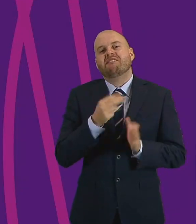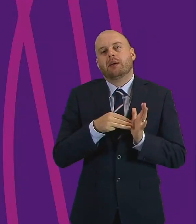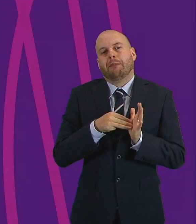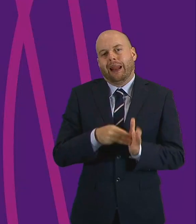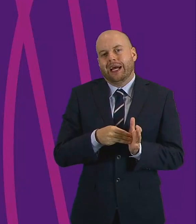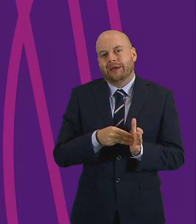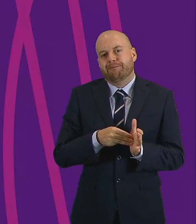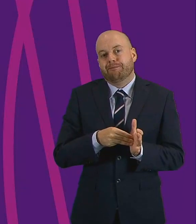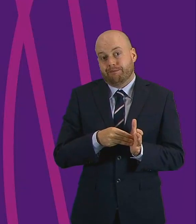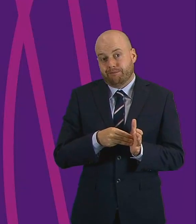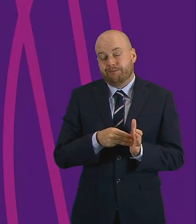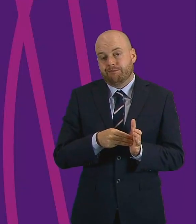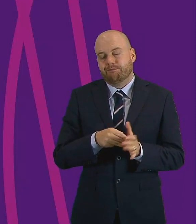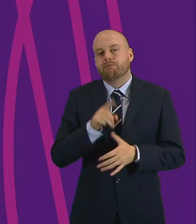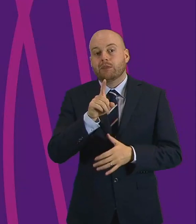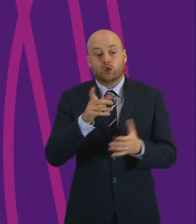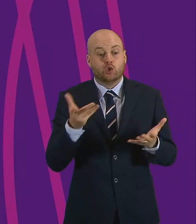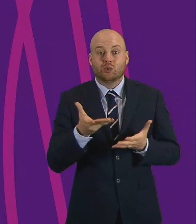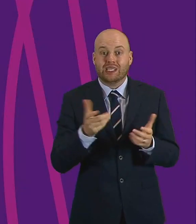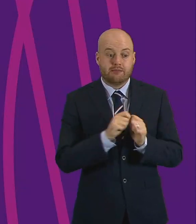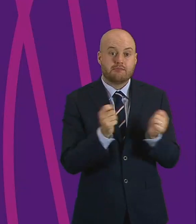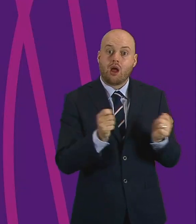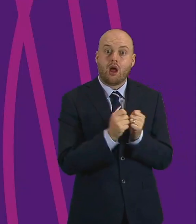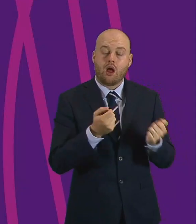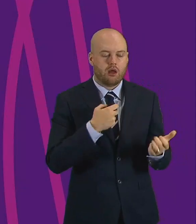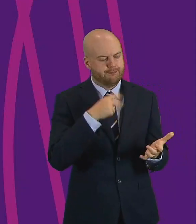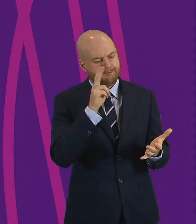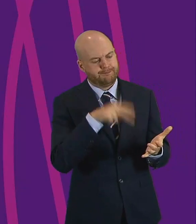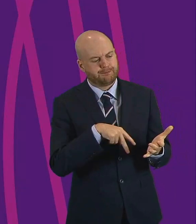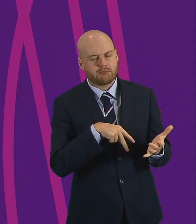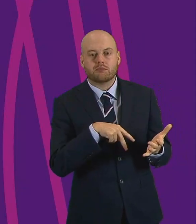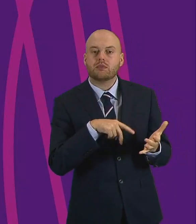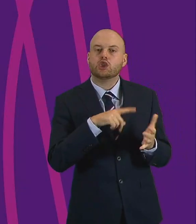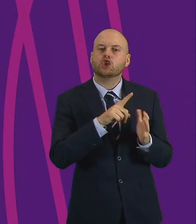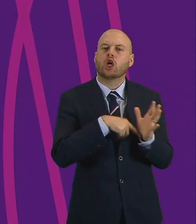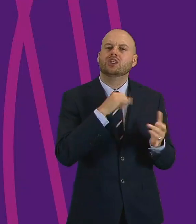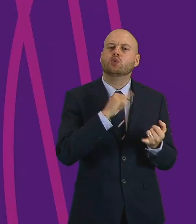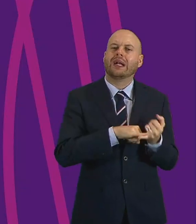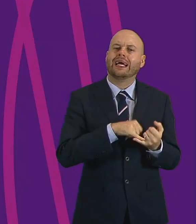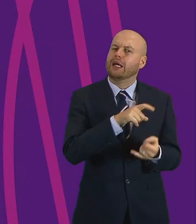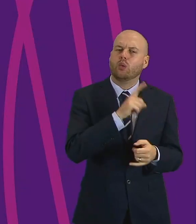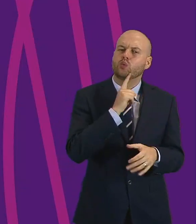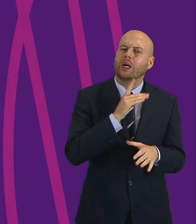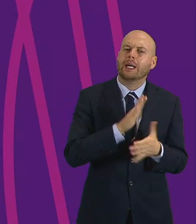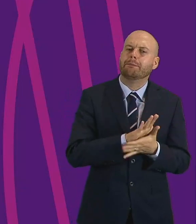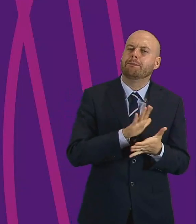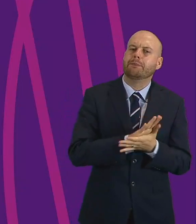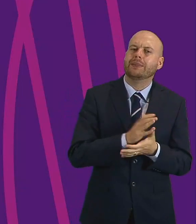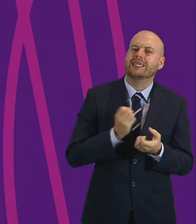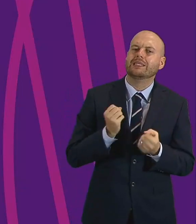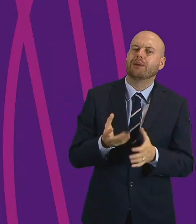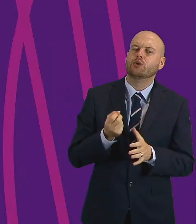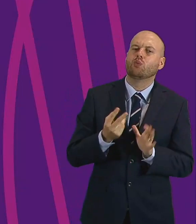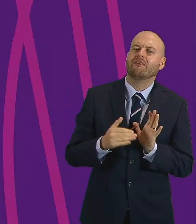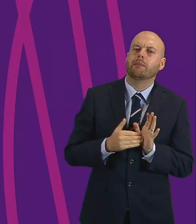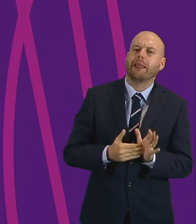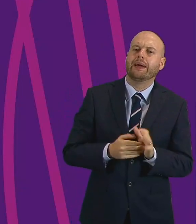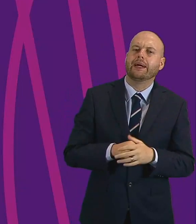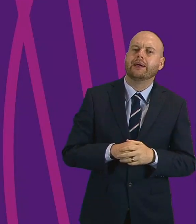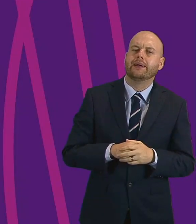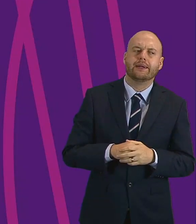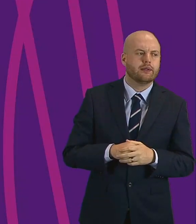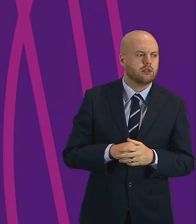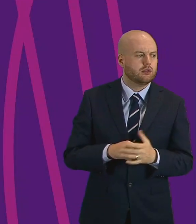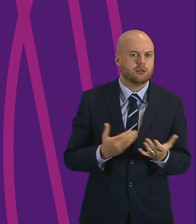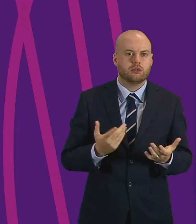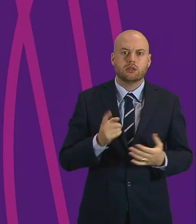from reading the headlines in today's evening news that John Swinney is not happy with those proposals. But what are Edinburgh to do? There